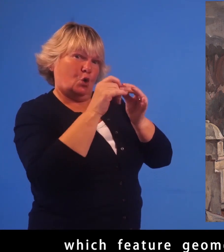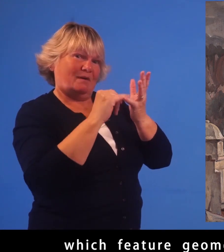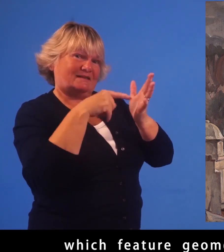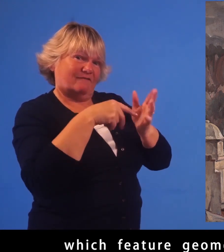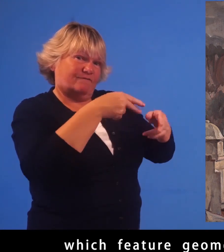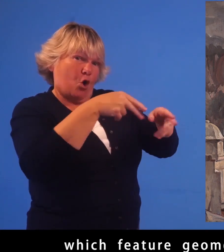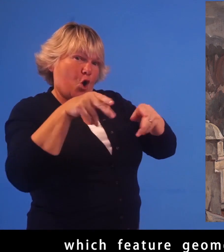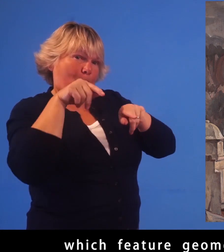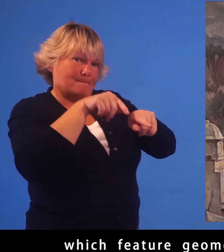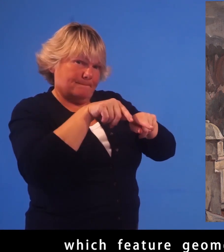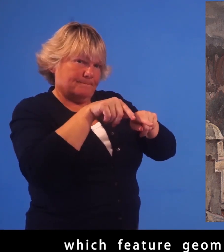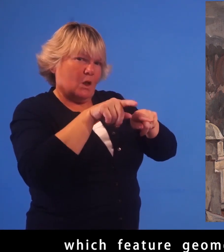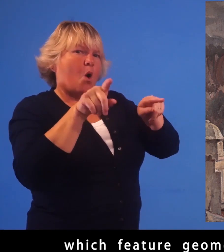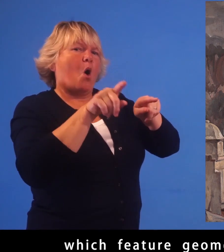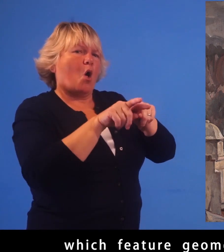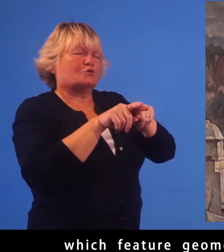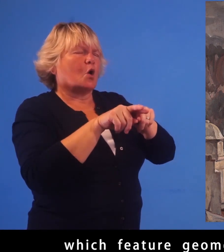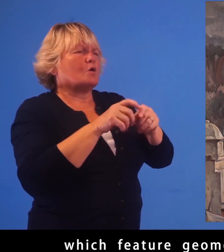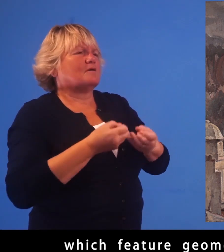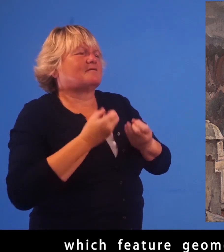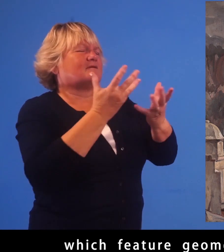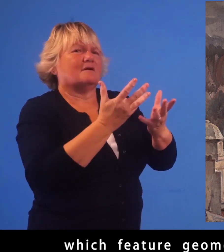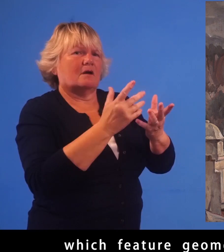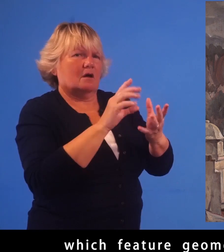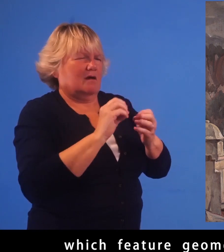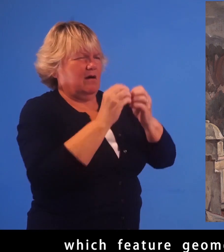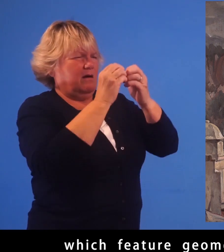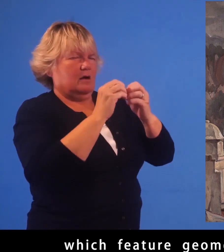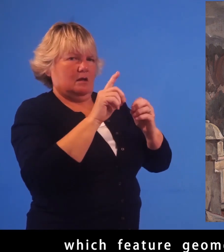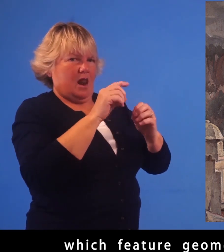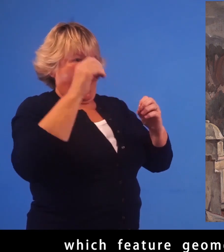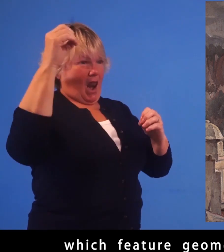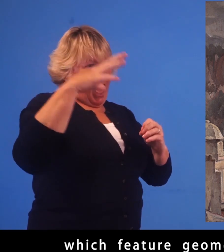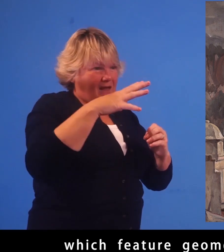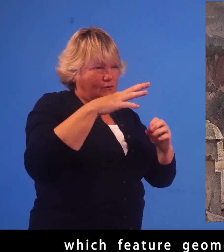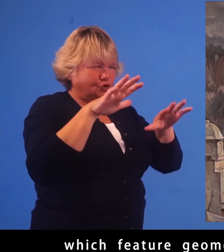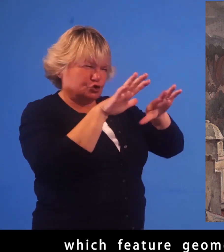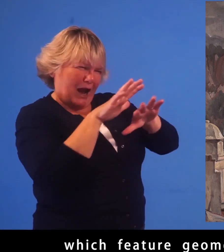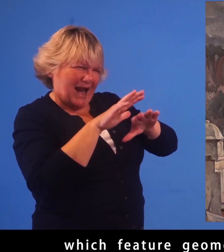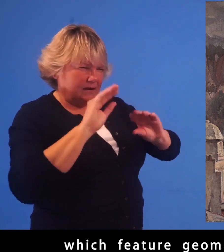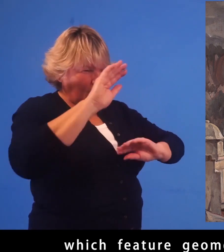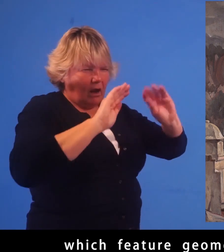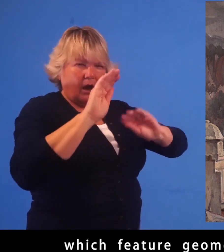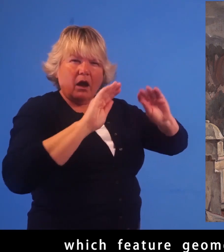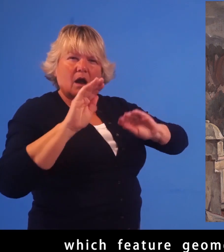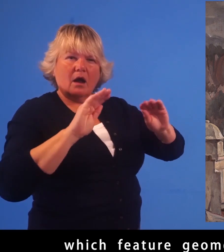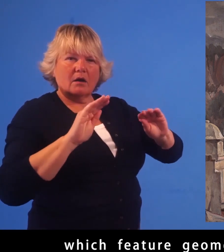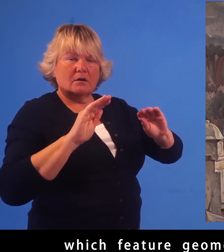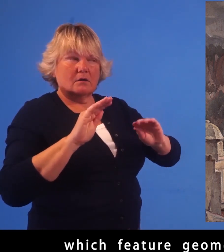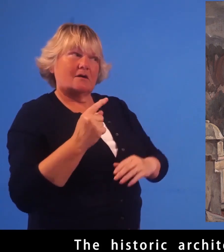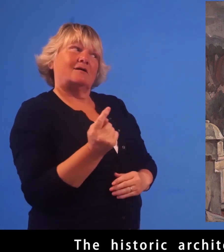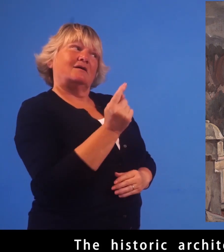which feature geometric cubist forms and an expressive treatment of light and shade.